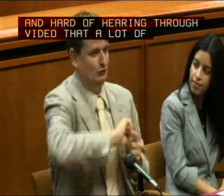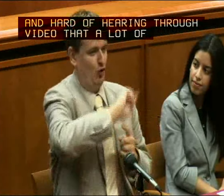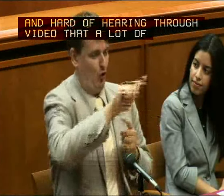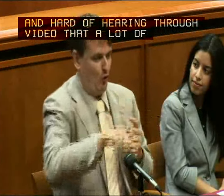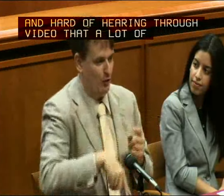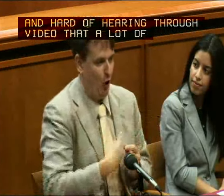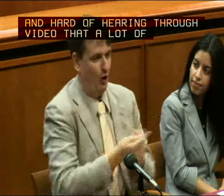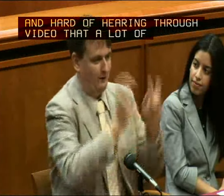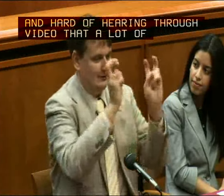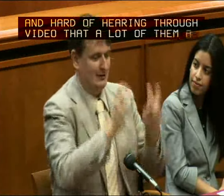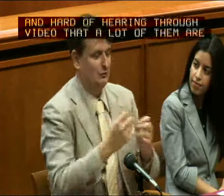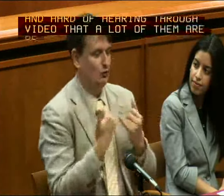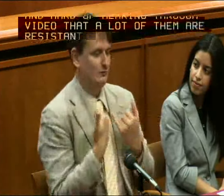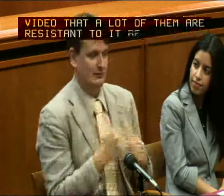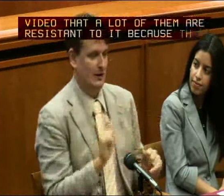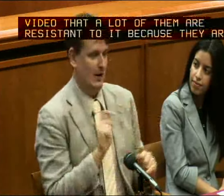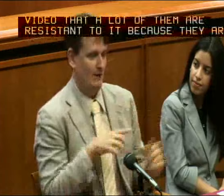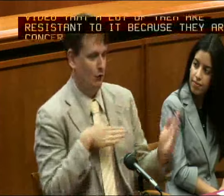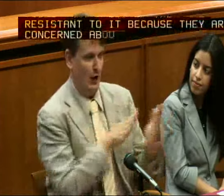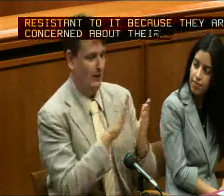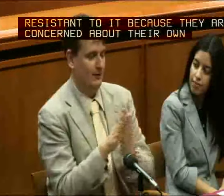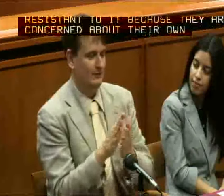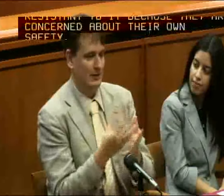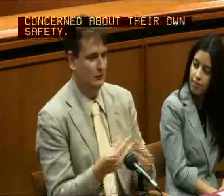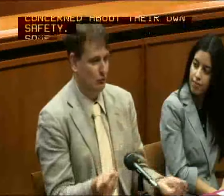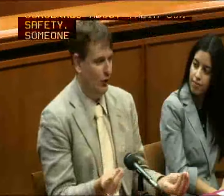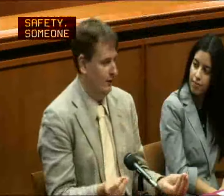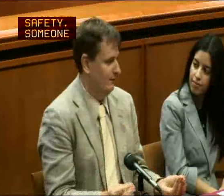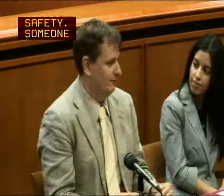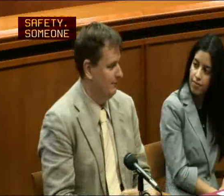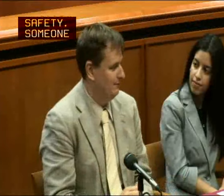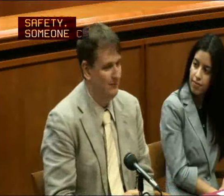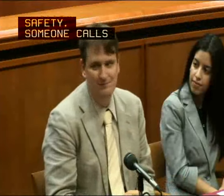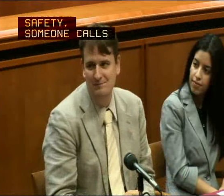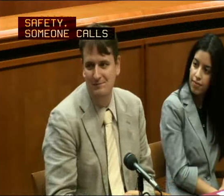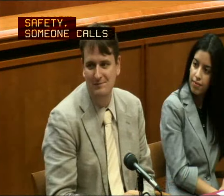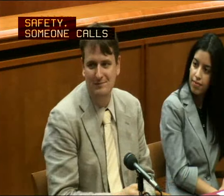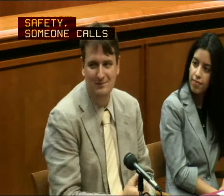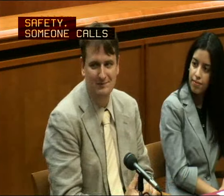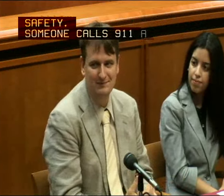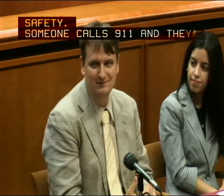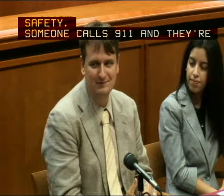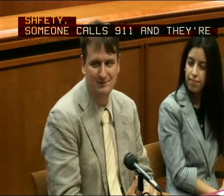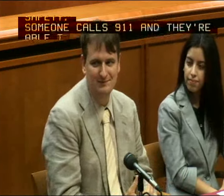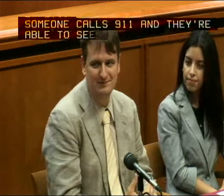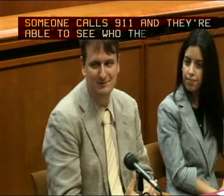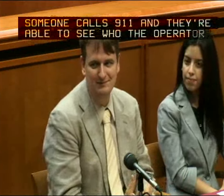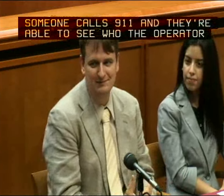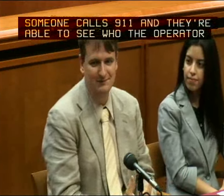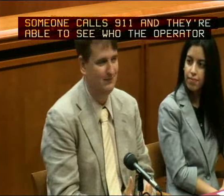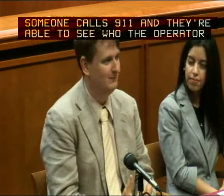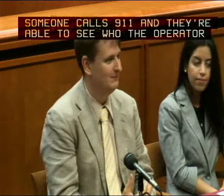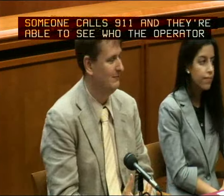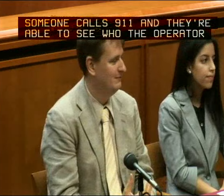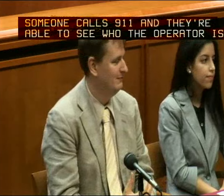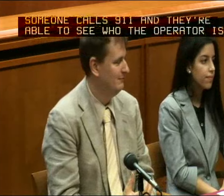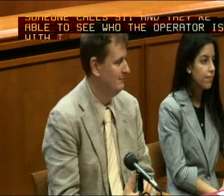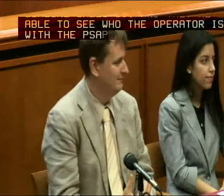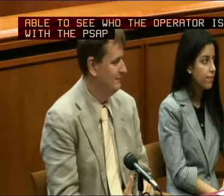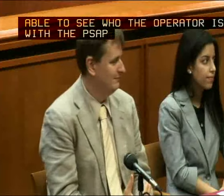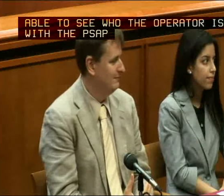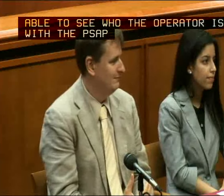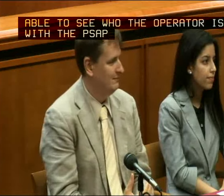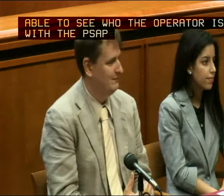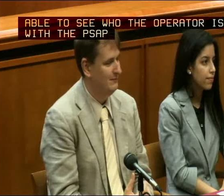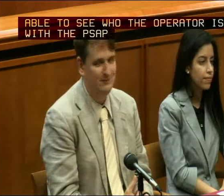operator is in the PSAP, there are some issues that with being able to identify that PSAP operator that are coming up, and those